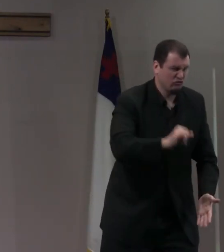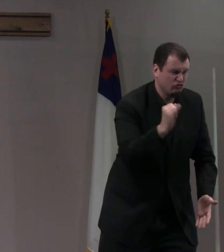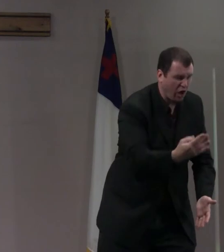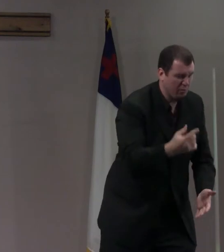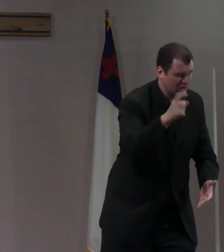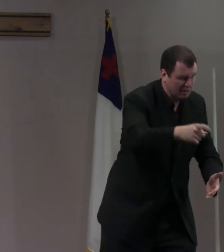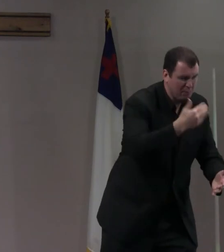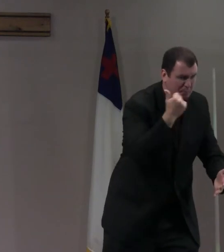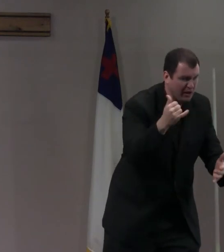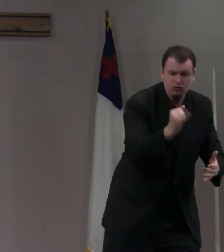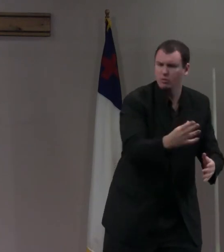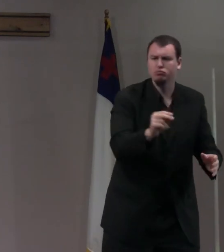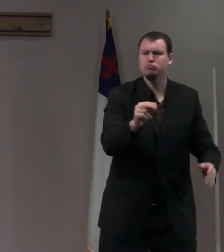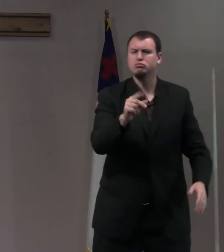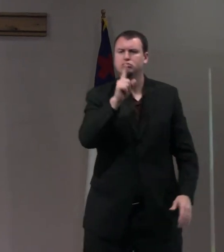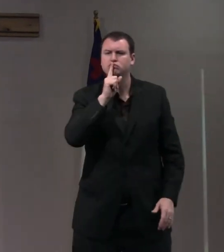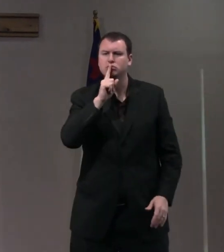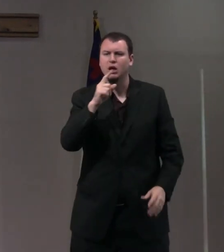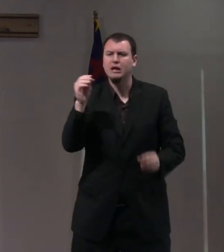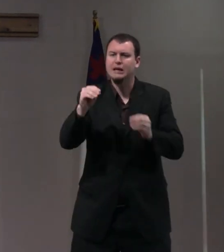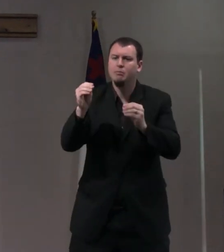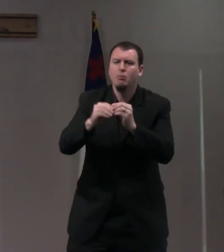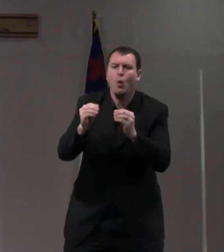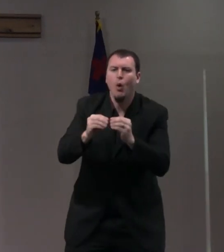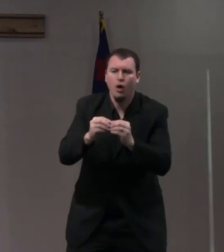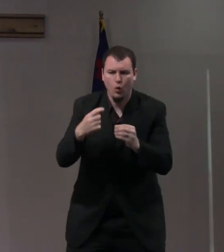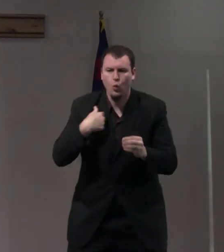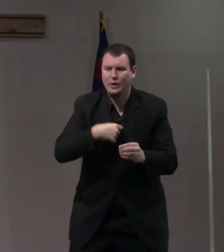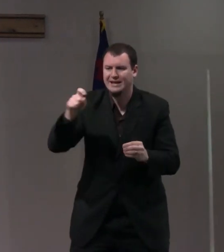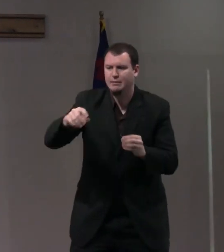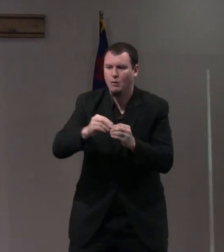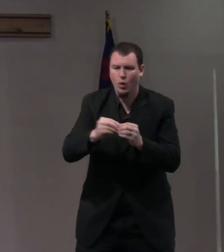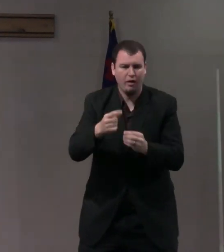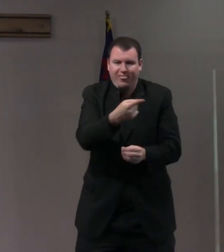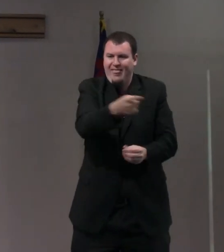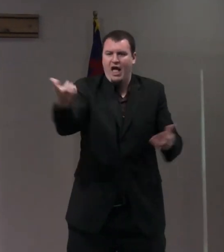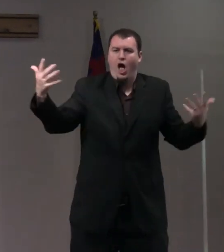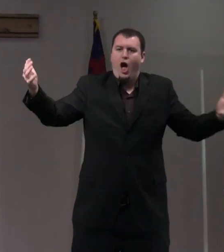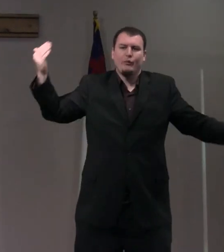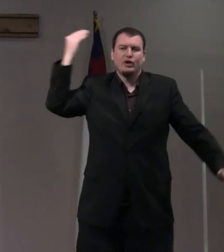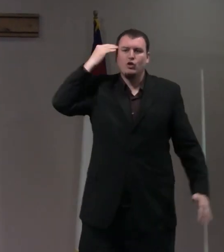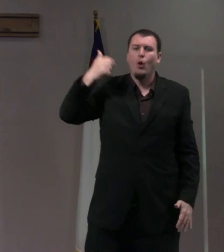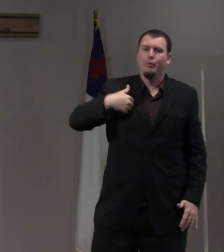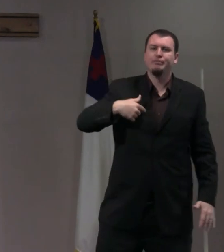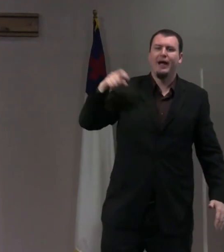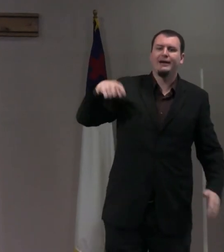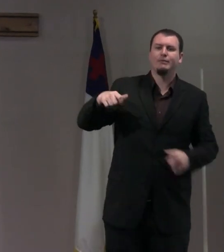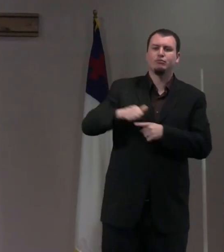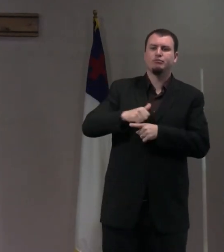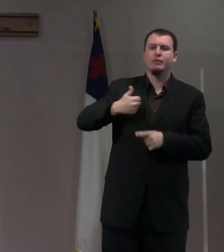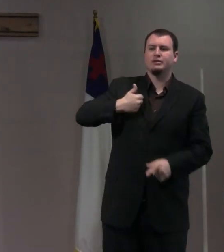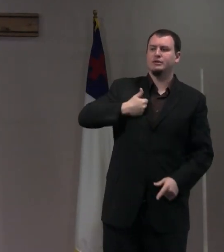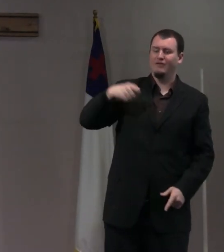I didn't call them out by name and say, you're doing a bad job. I just said, we need more rebounds, that's all. They knew that they